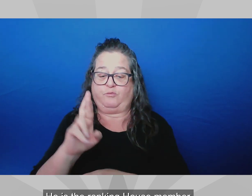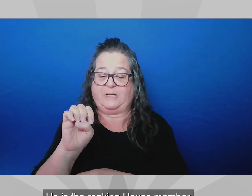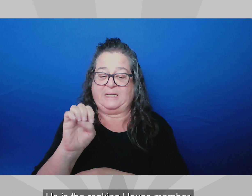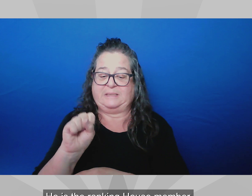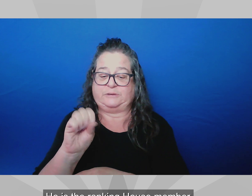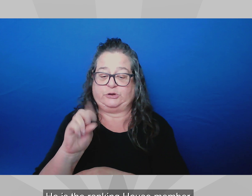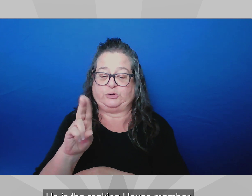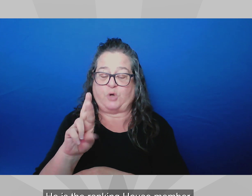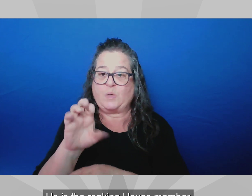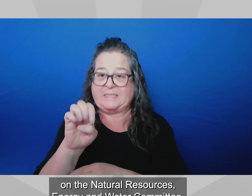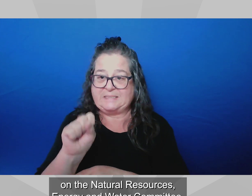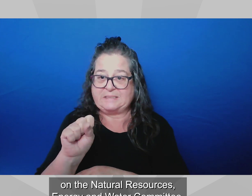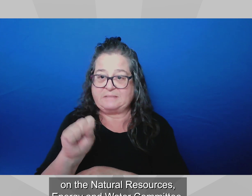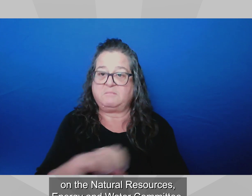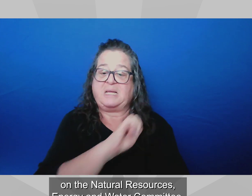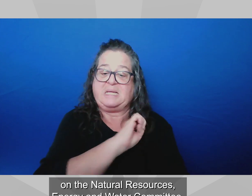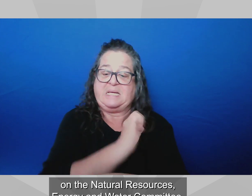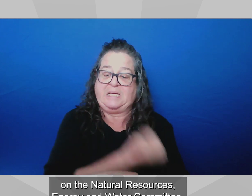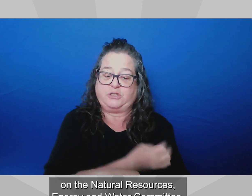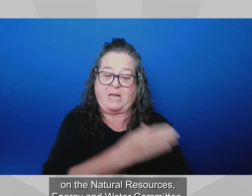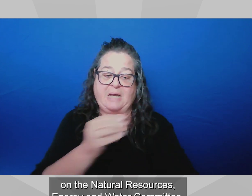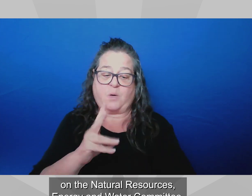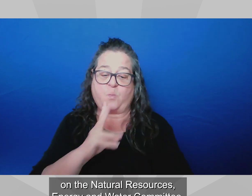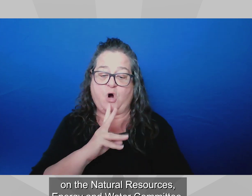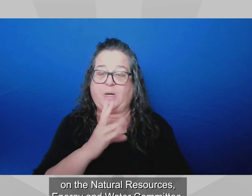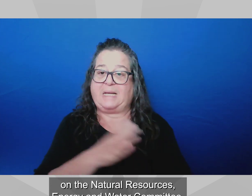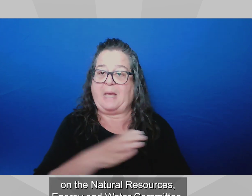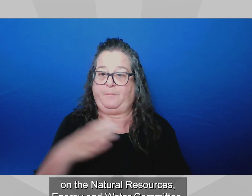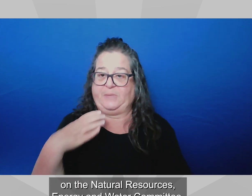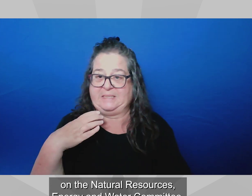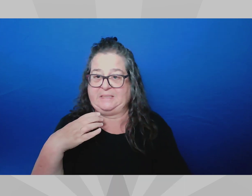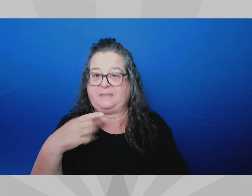He is the ranking House member on the Natural Resources, Energy, and